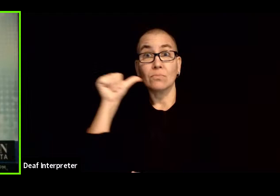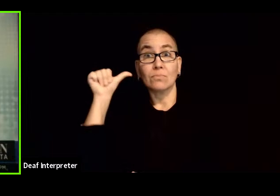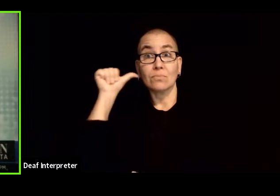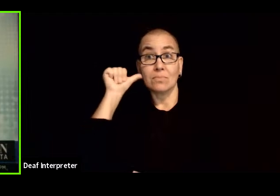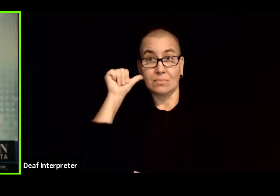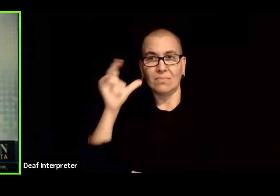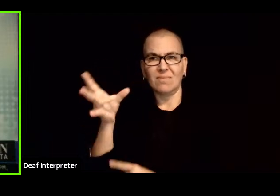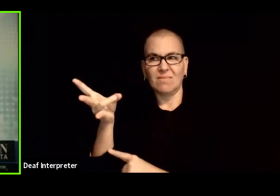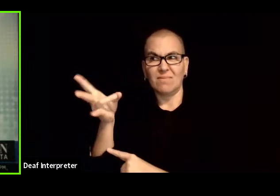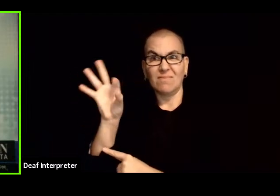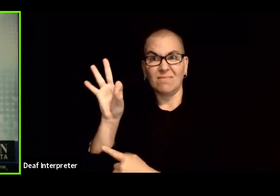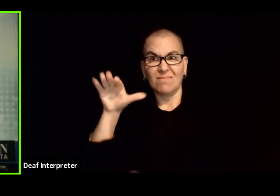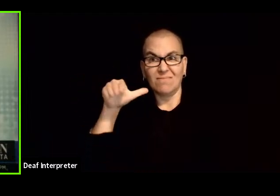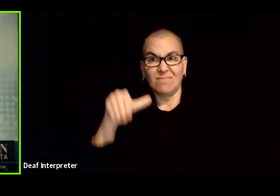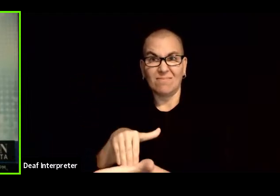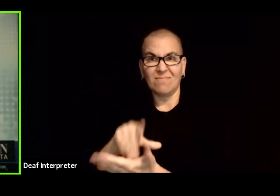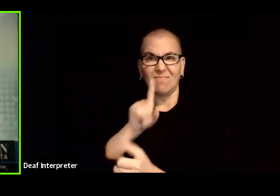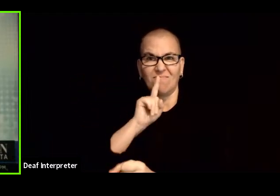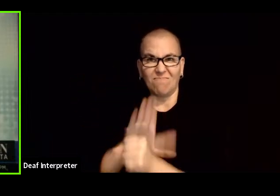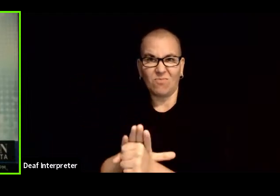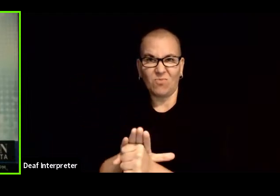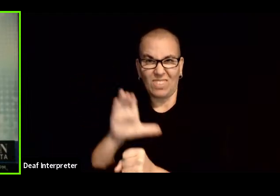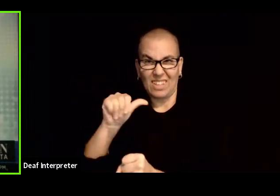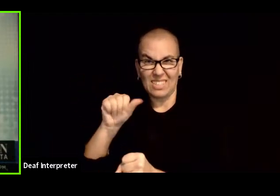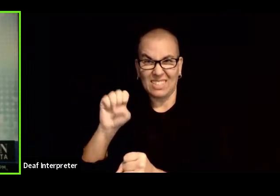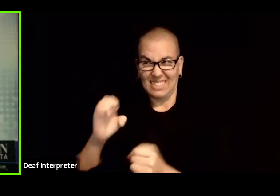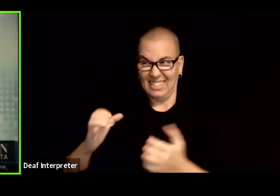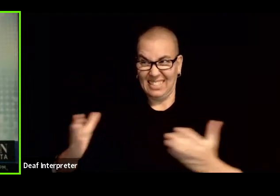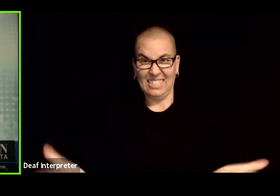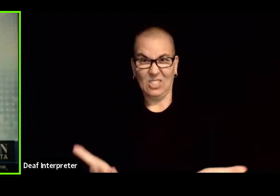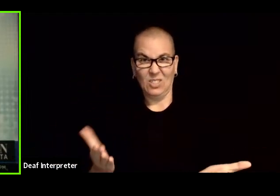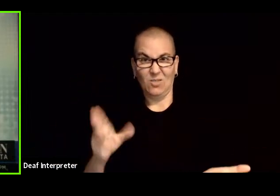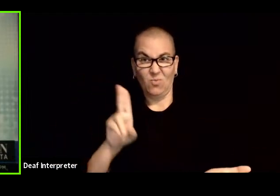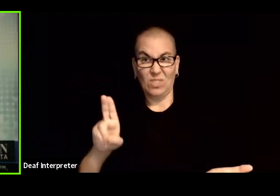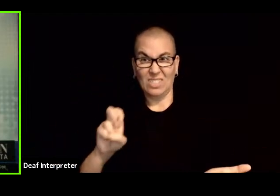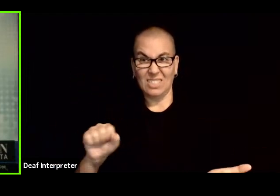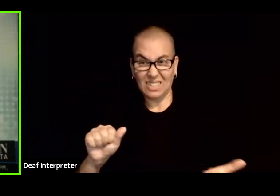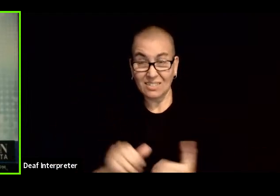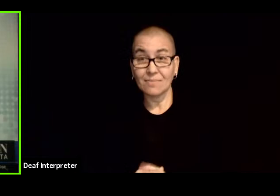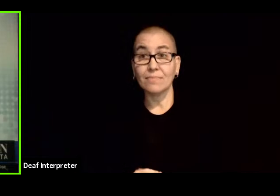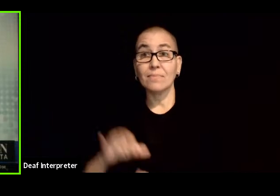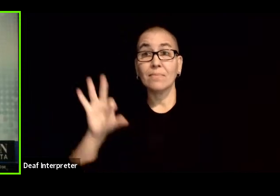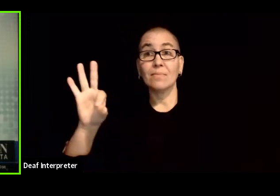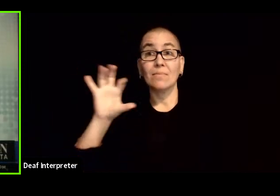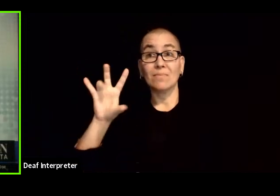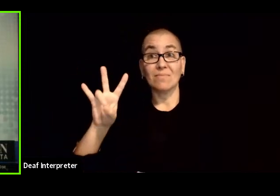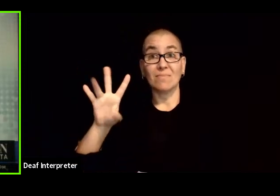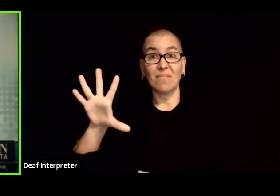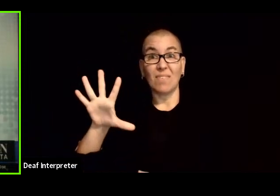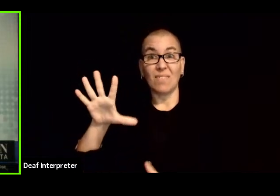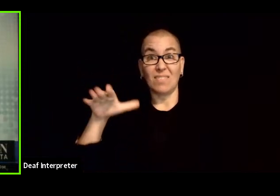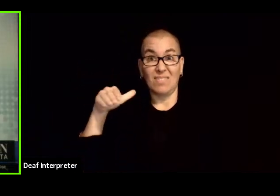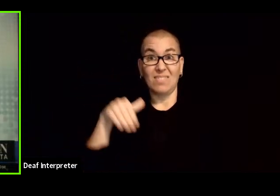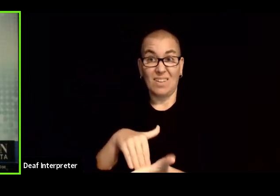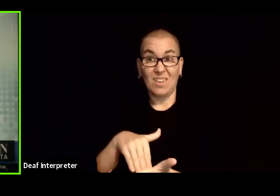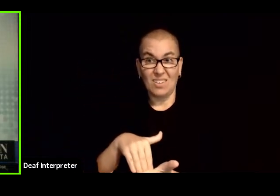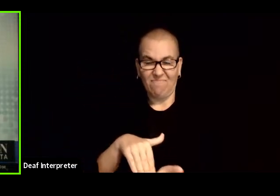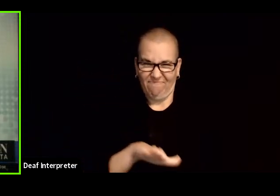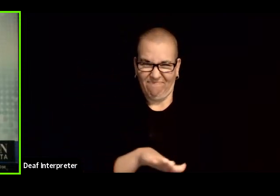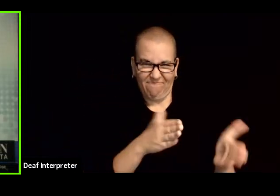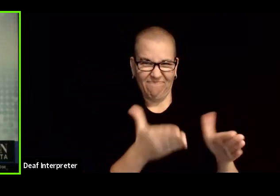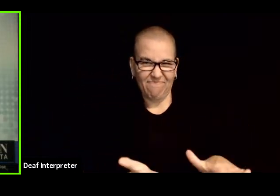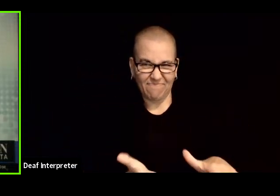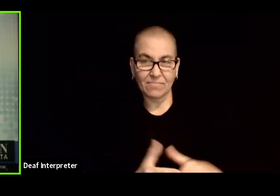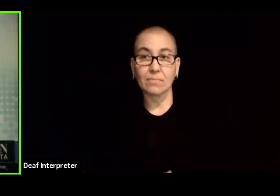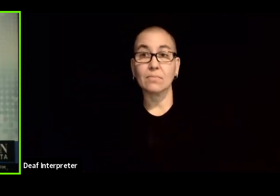in the United States, and an additional 975 Americans have died. So we're now at 8.8 million